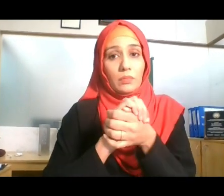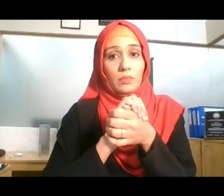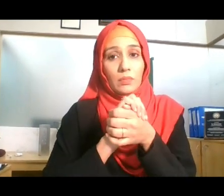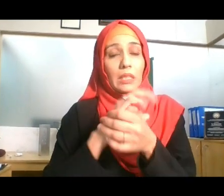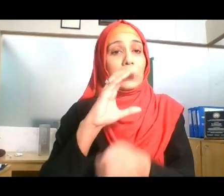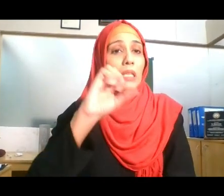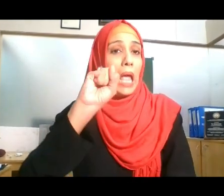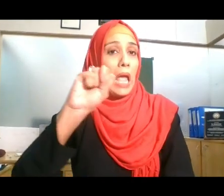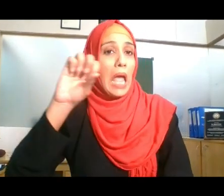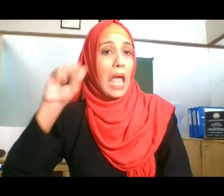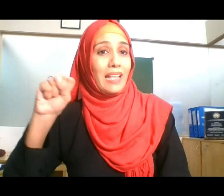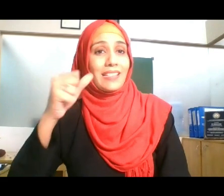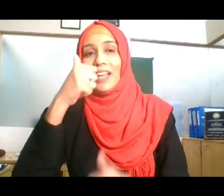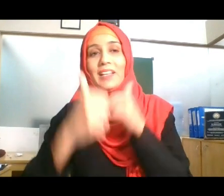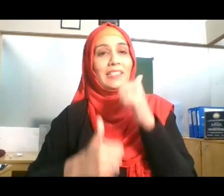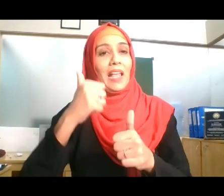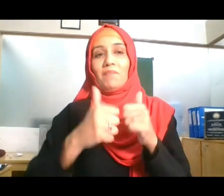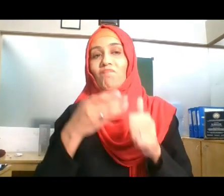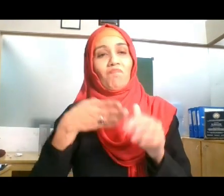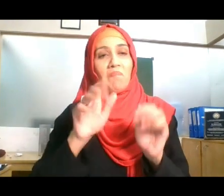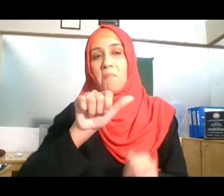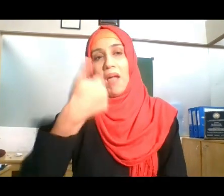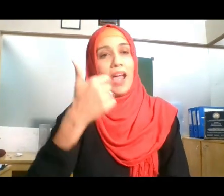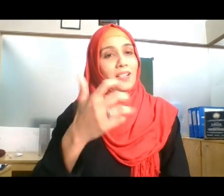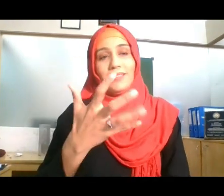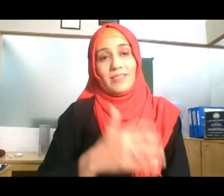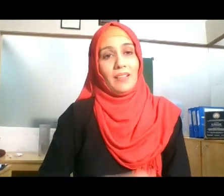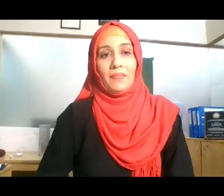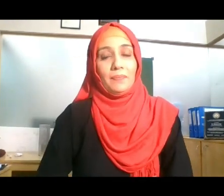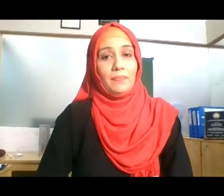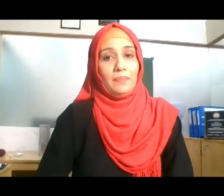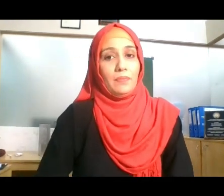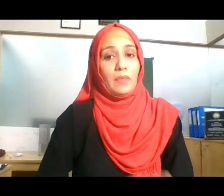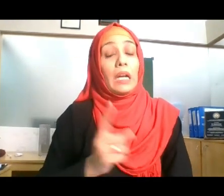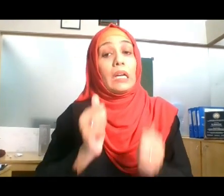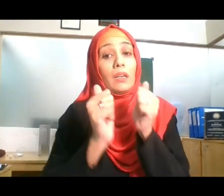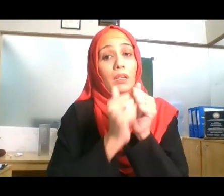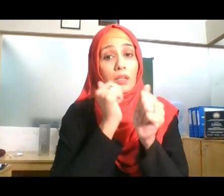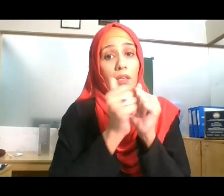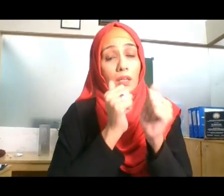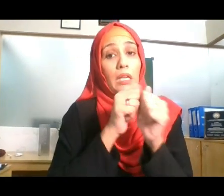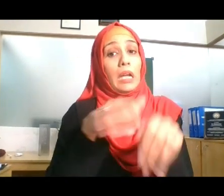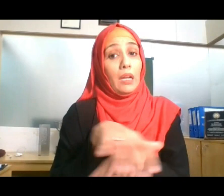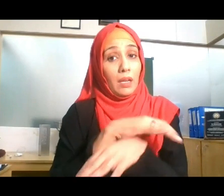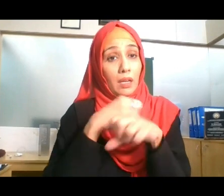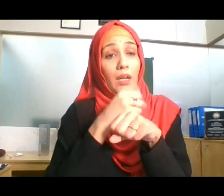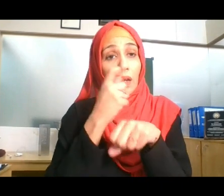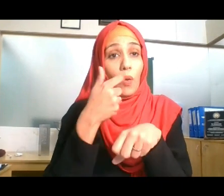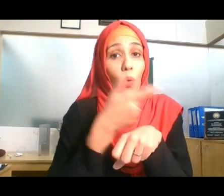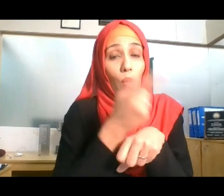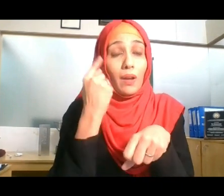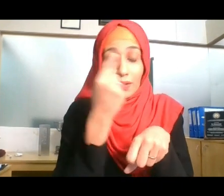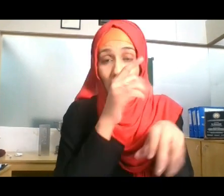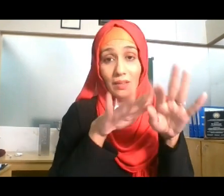CSS exams in Pakistan. And it was the use and ability of people with visual